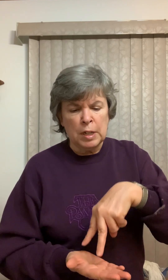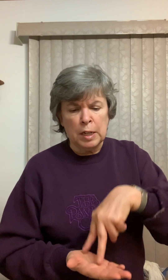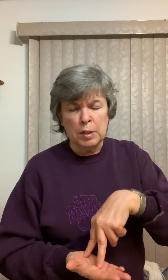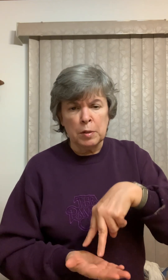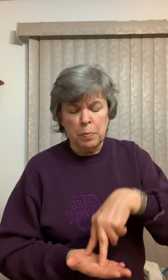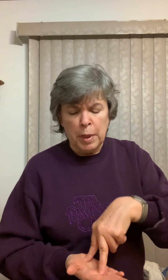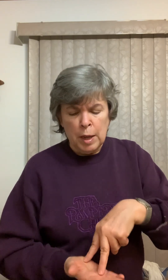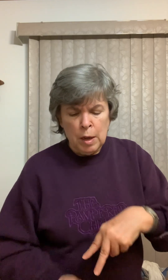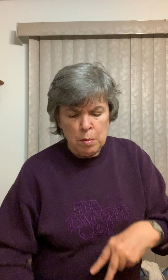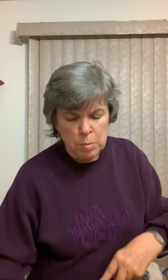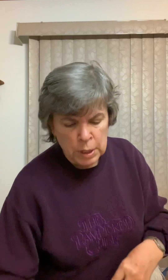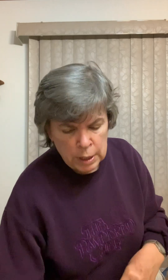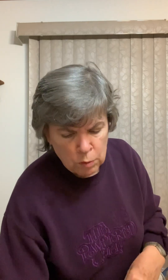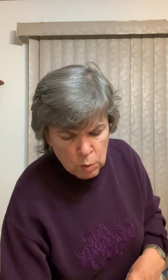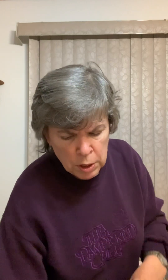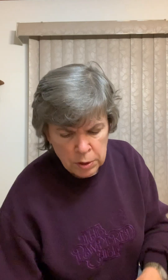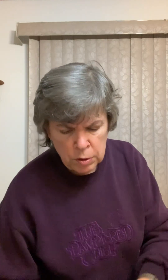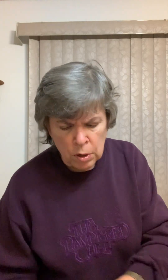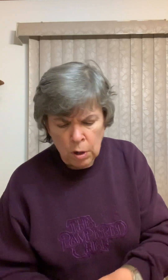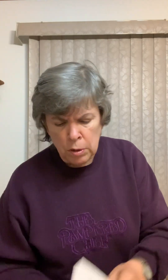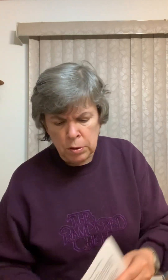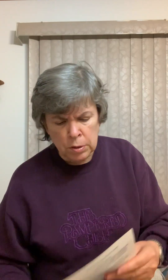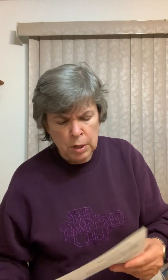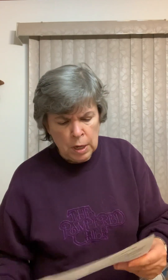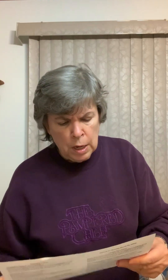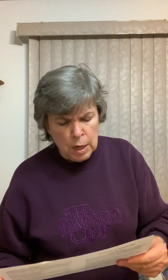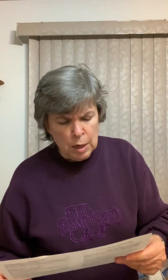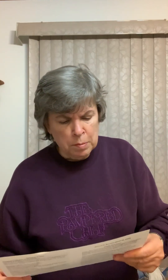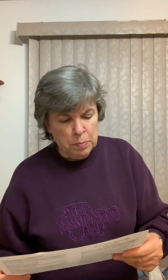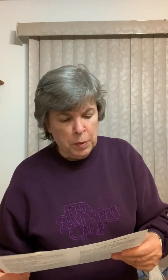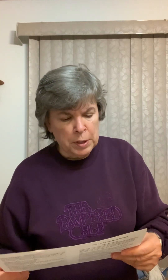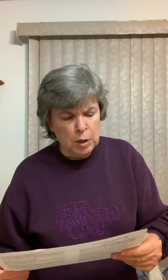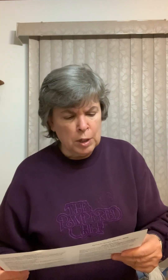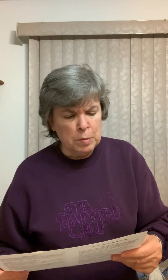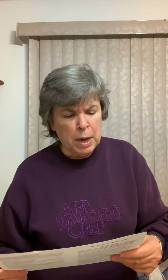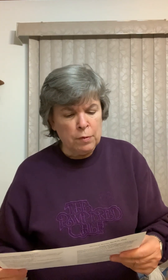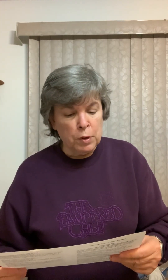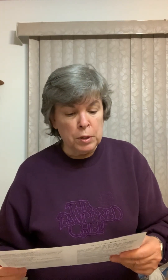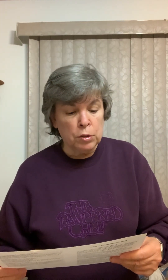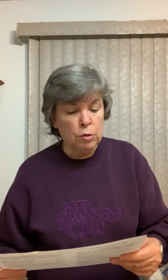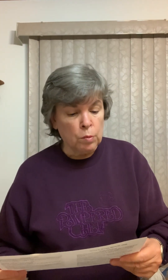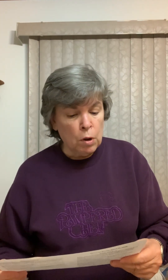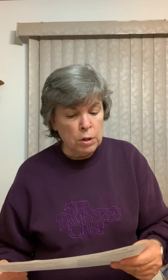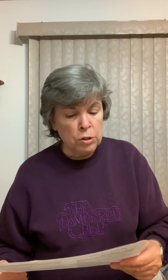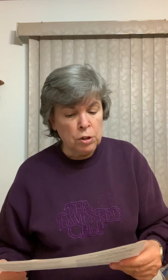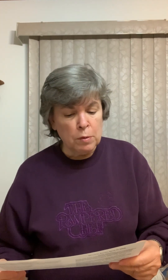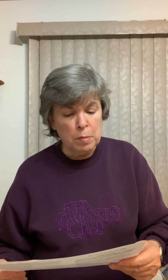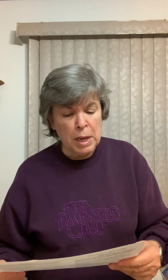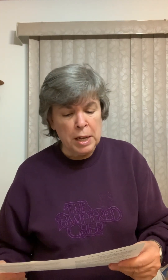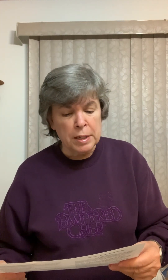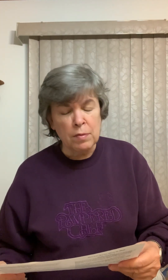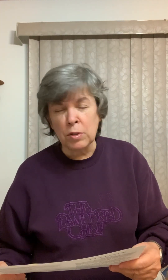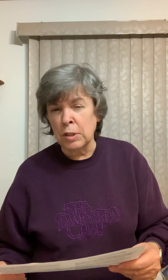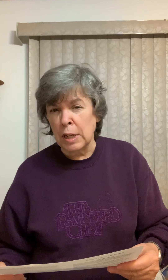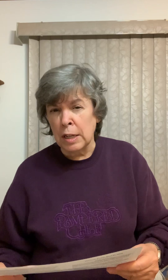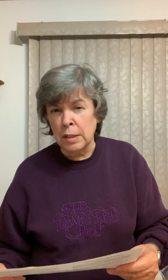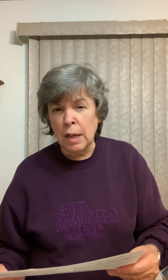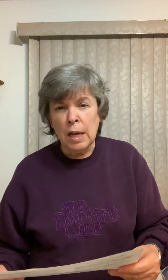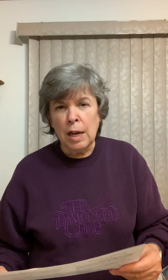stand. But in one of the songs, it talks about for his throne it shall remain and ever stand. I